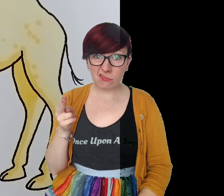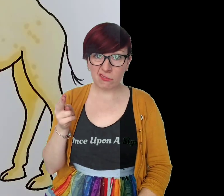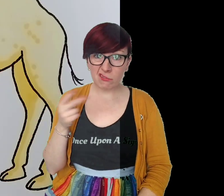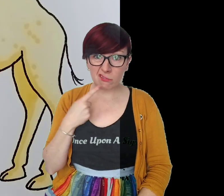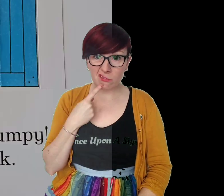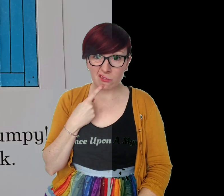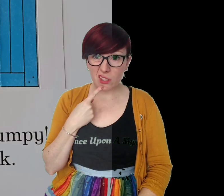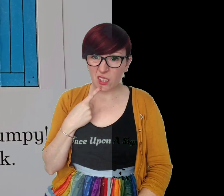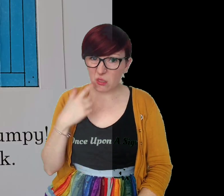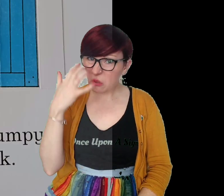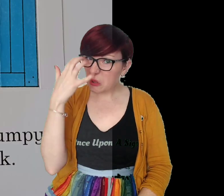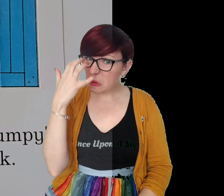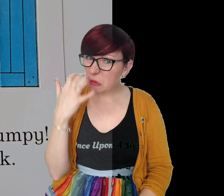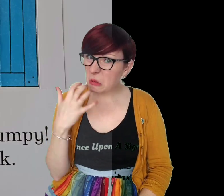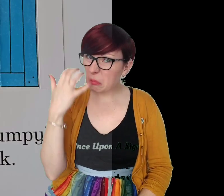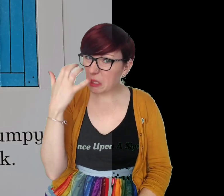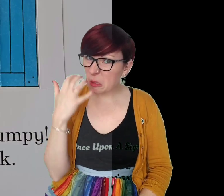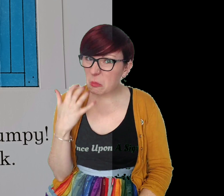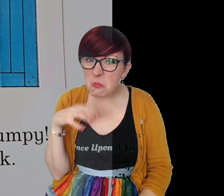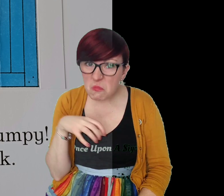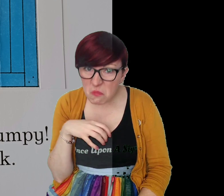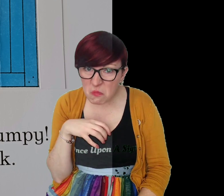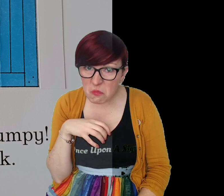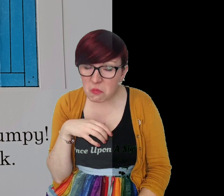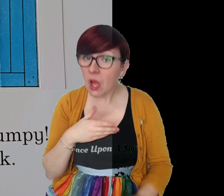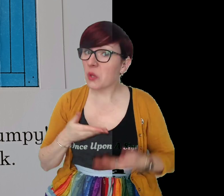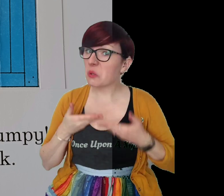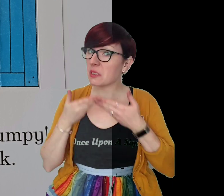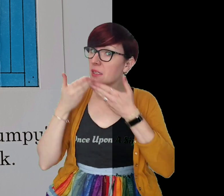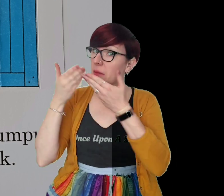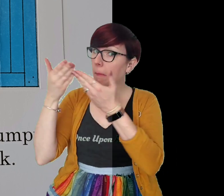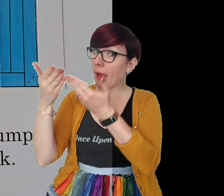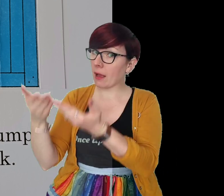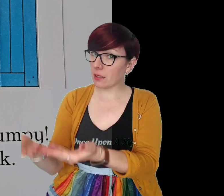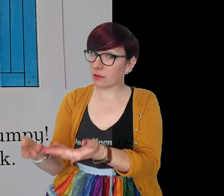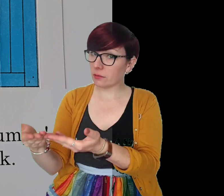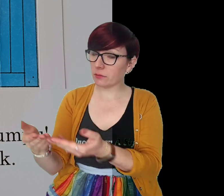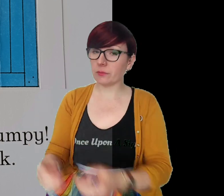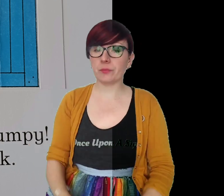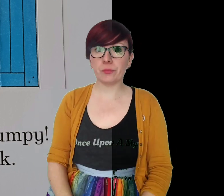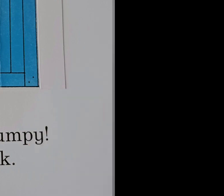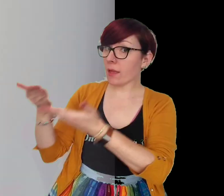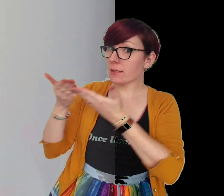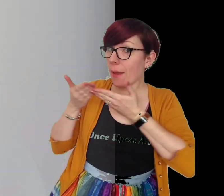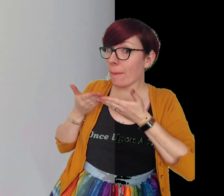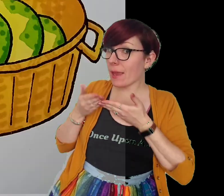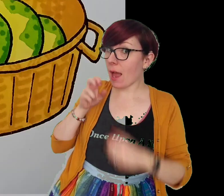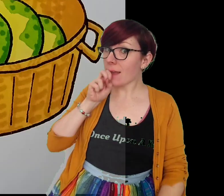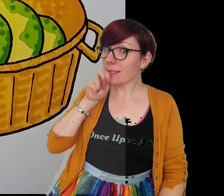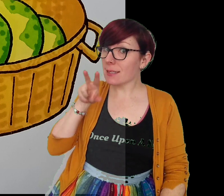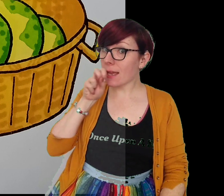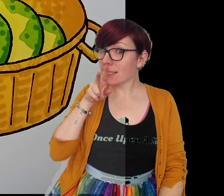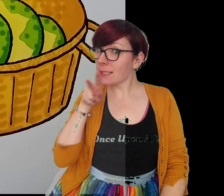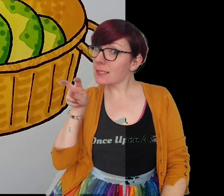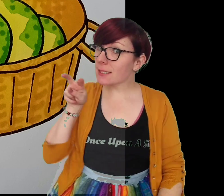camel. Oh, but he was too grumpy. I sent him back. So they sent me